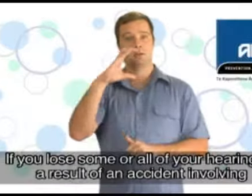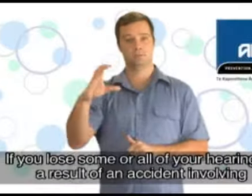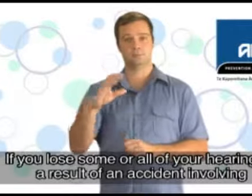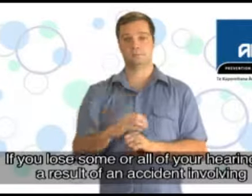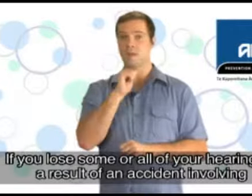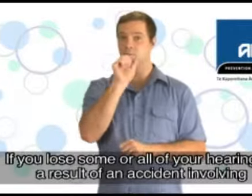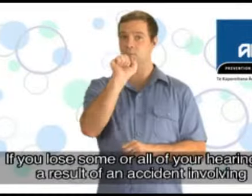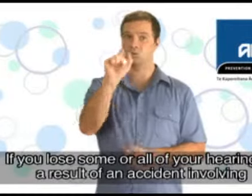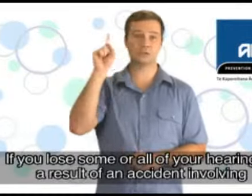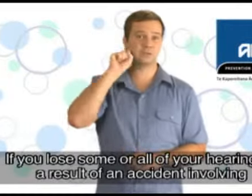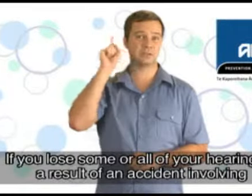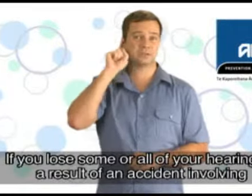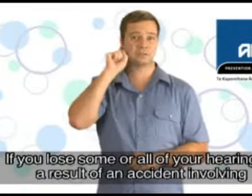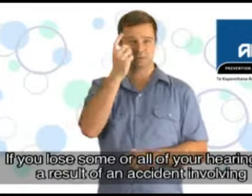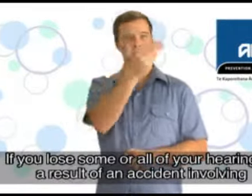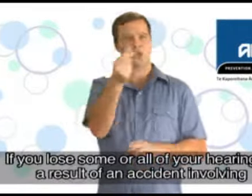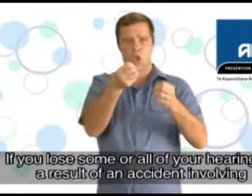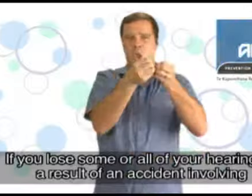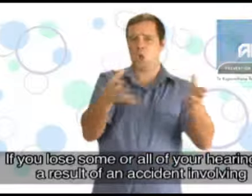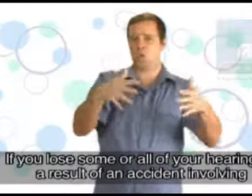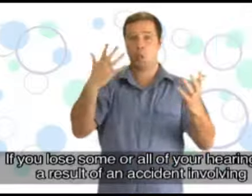If you lose some or all of your hearing as a result of an accident